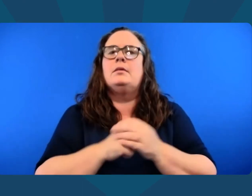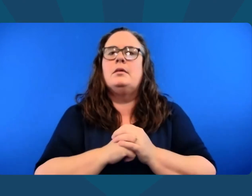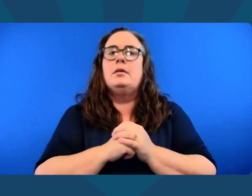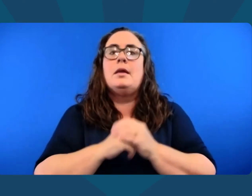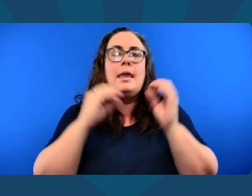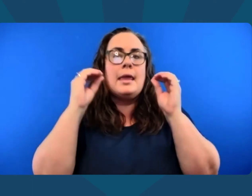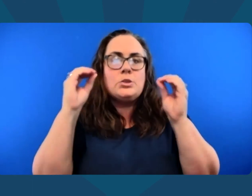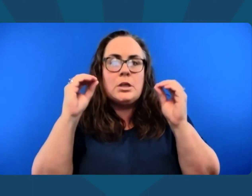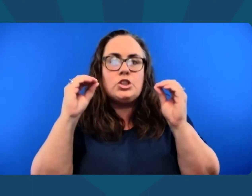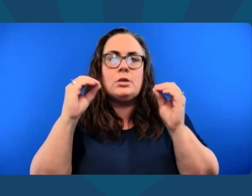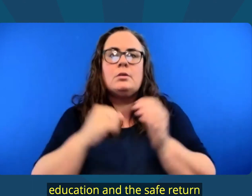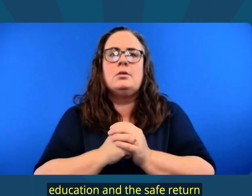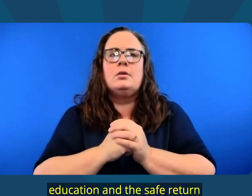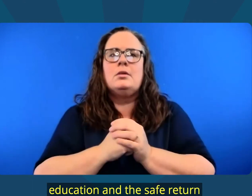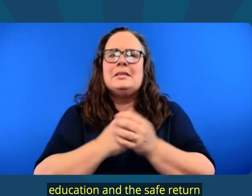care,